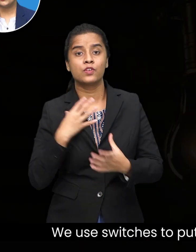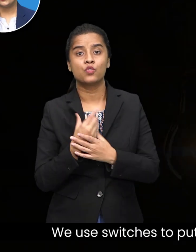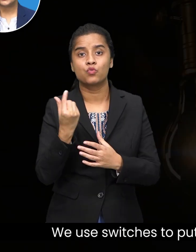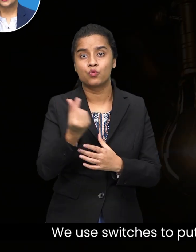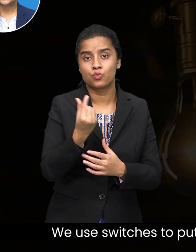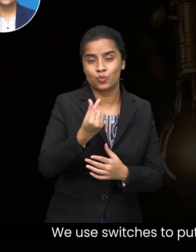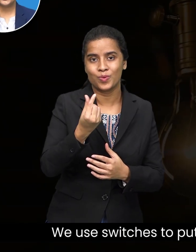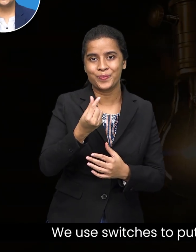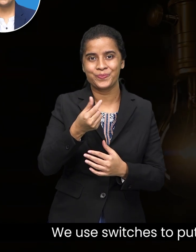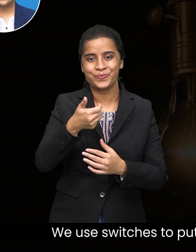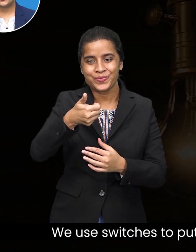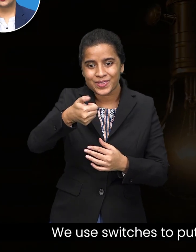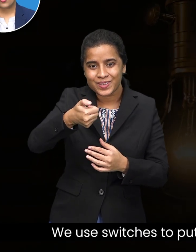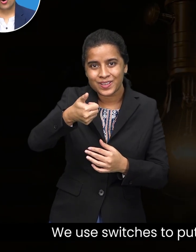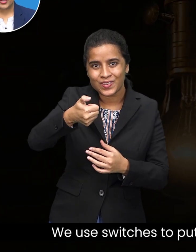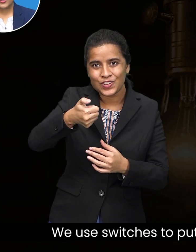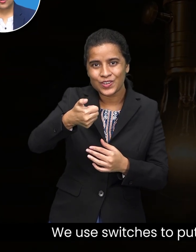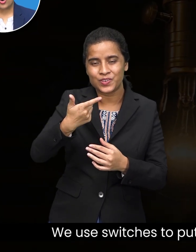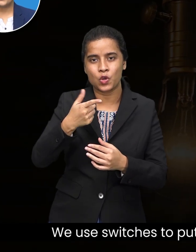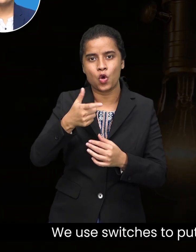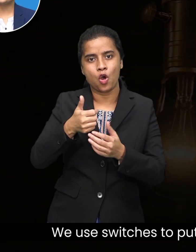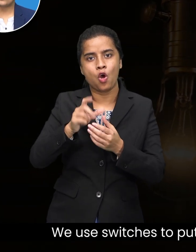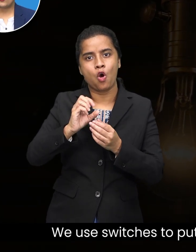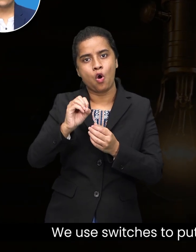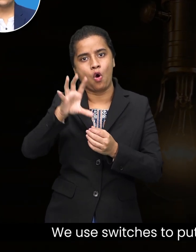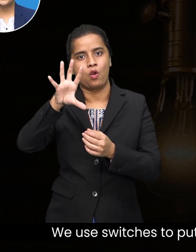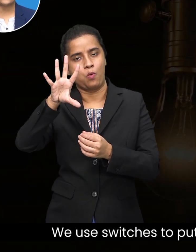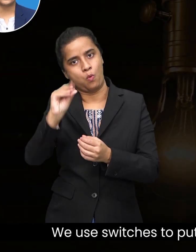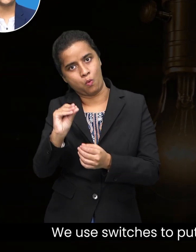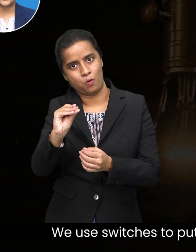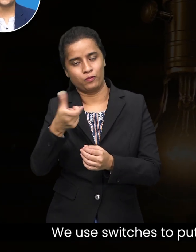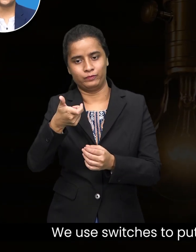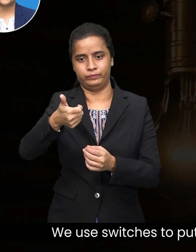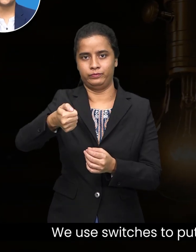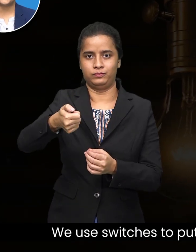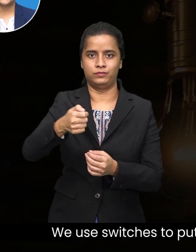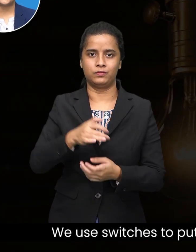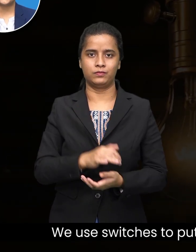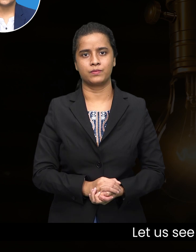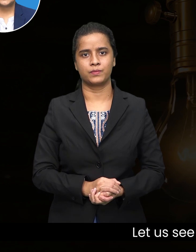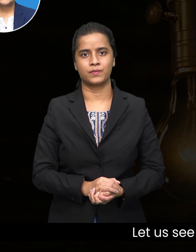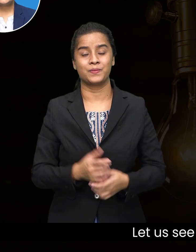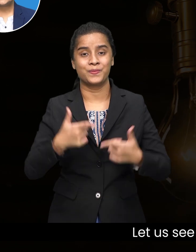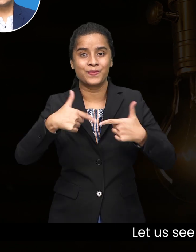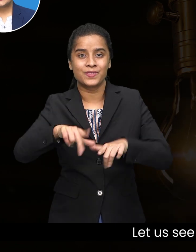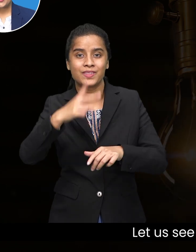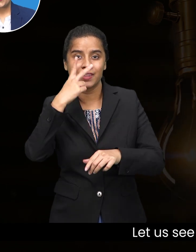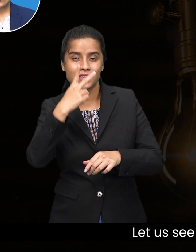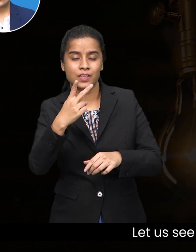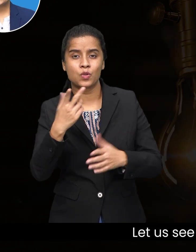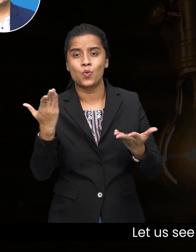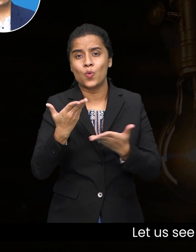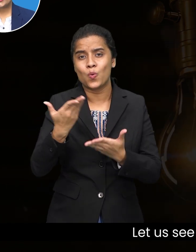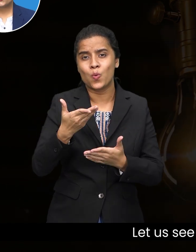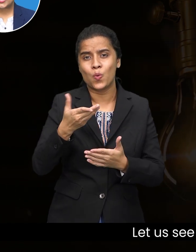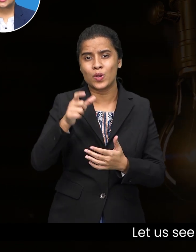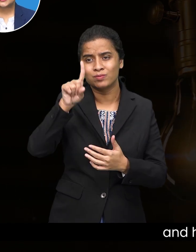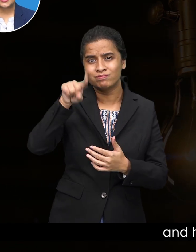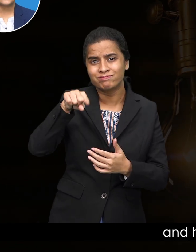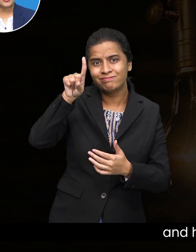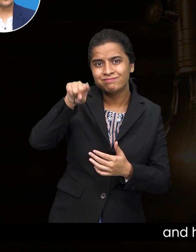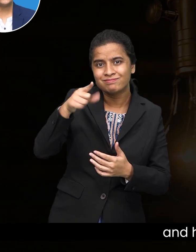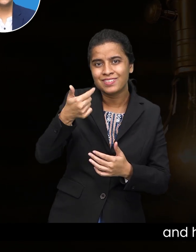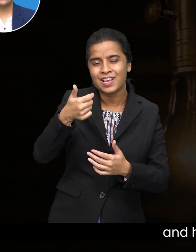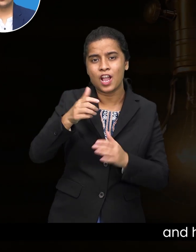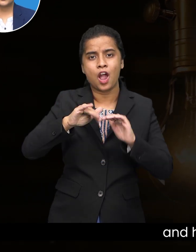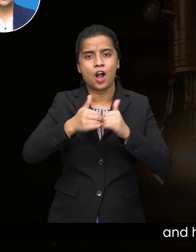We use switches to put on or put off the torchlight. Let us see what a switch is